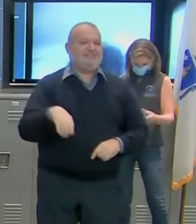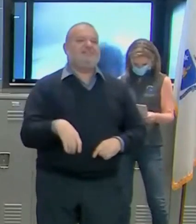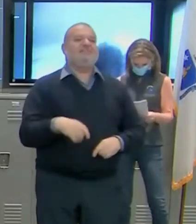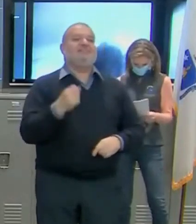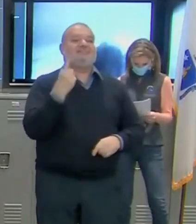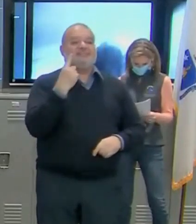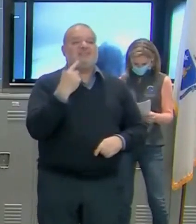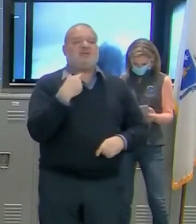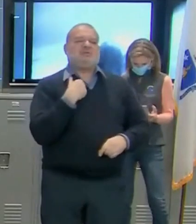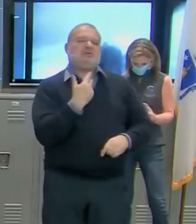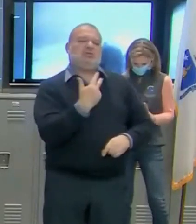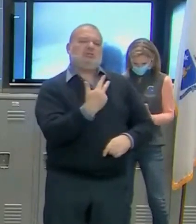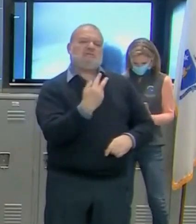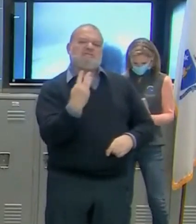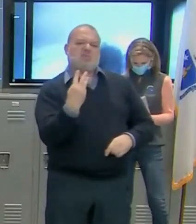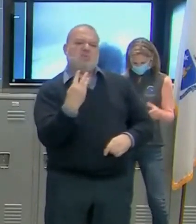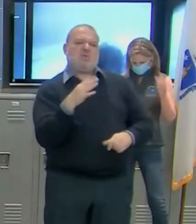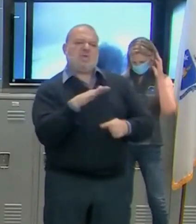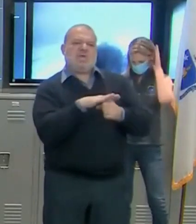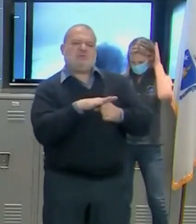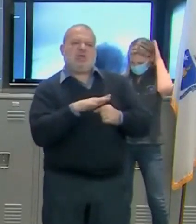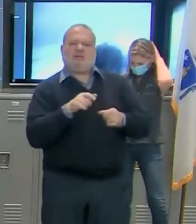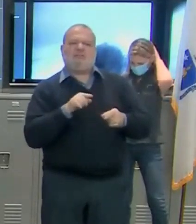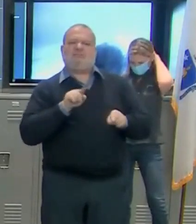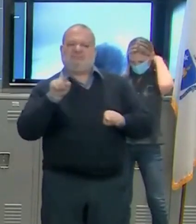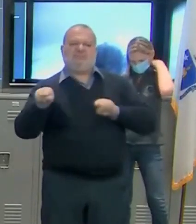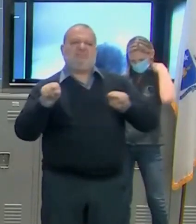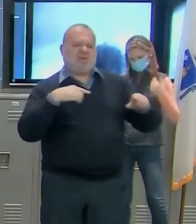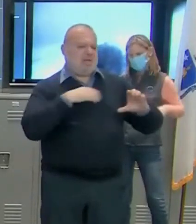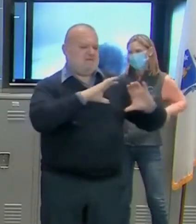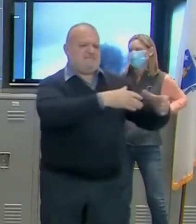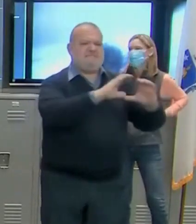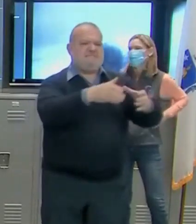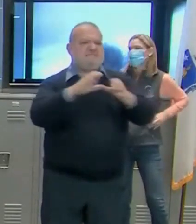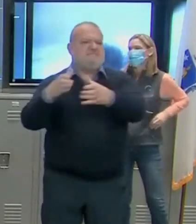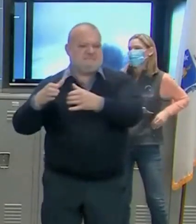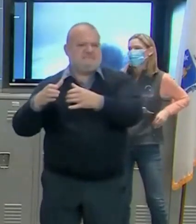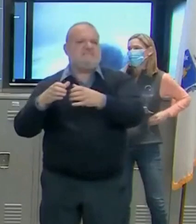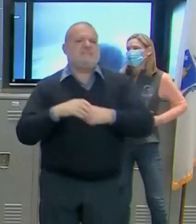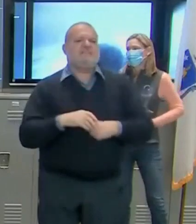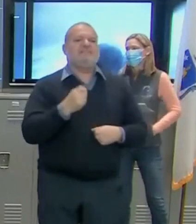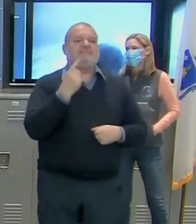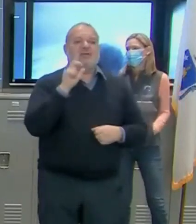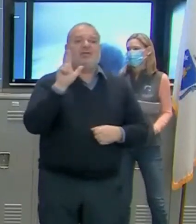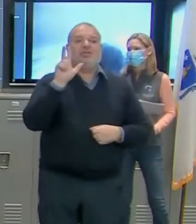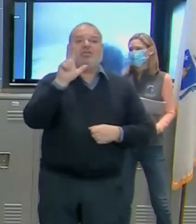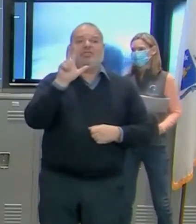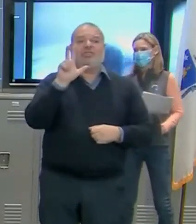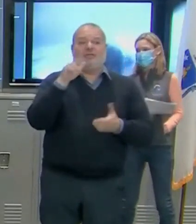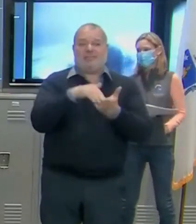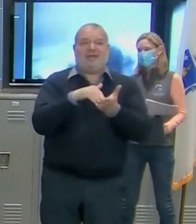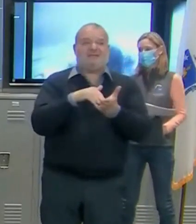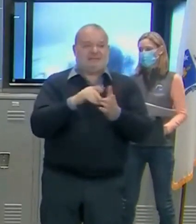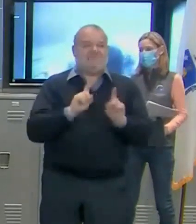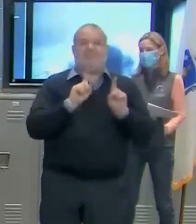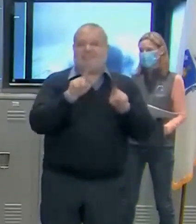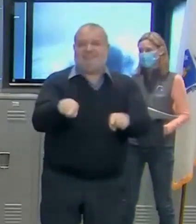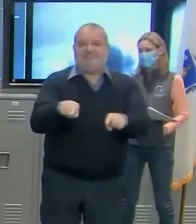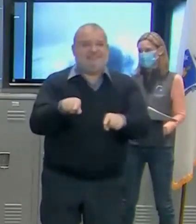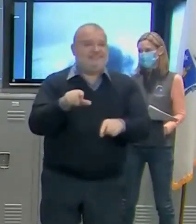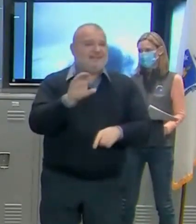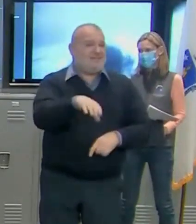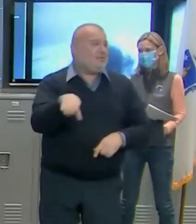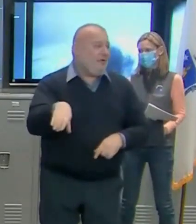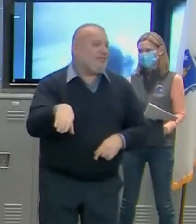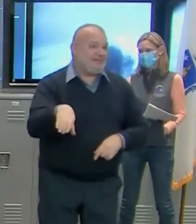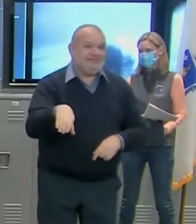areas. Tonight, we'll house roughly 3,000 folks on Cape Cod, 16,000 meals. Right now, conditions are